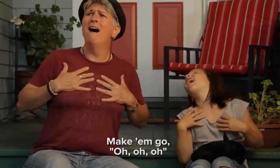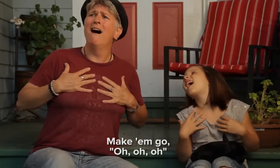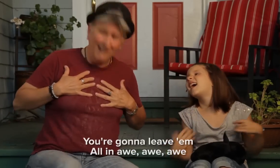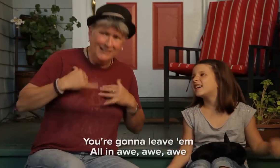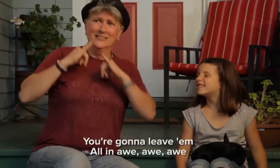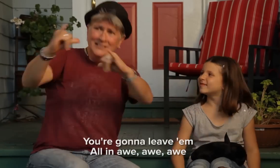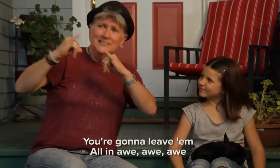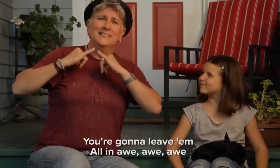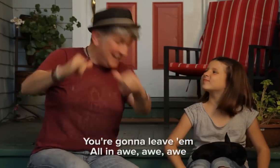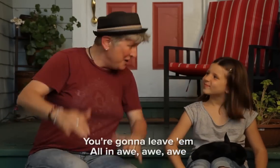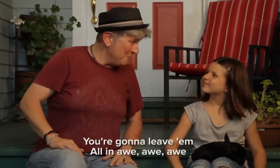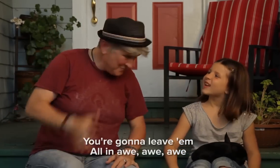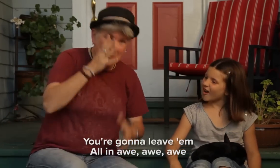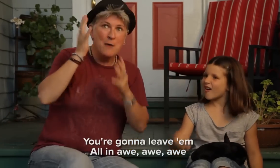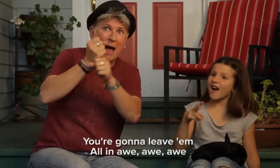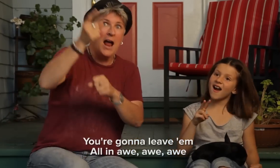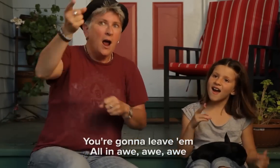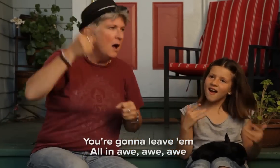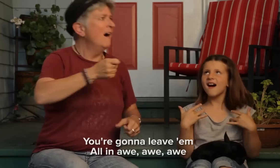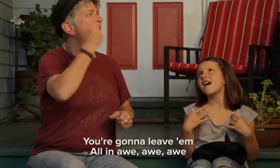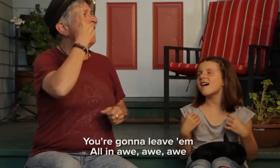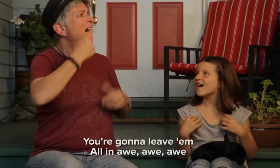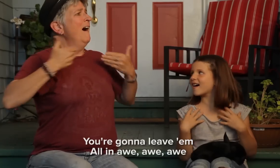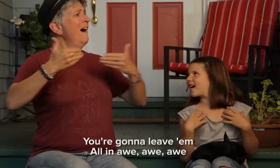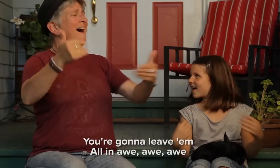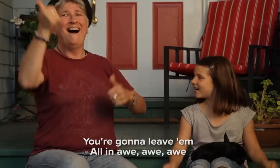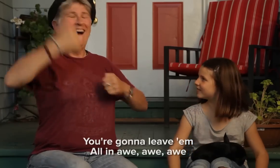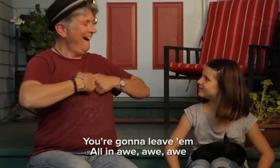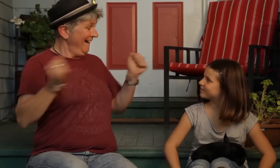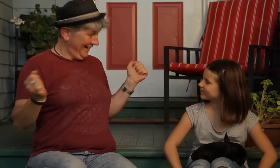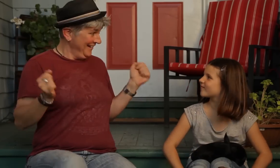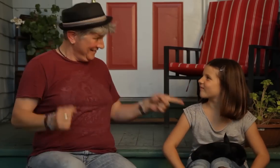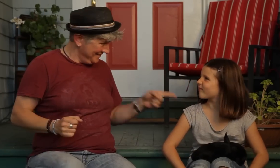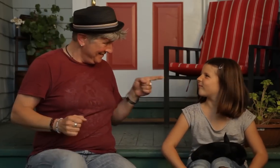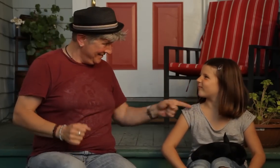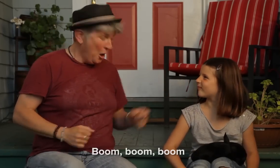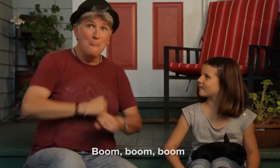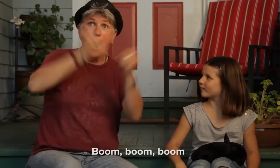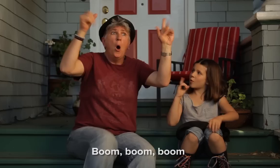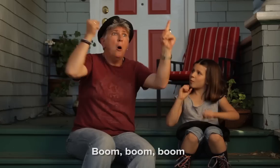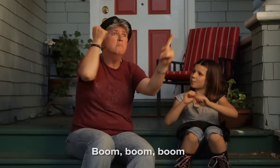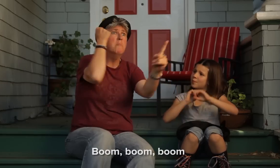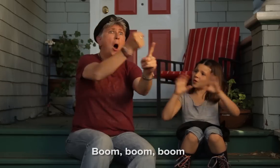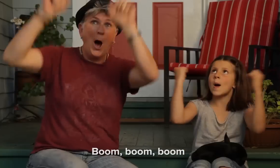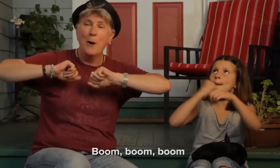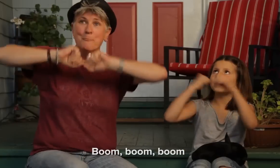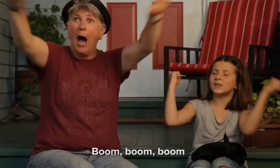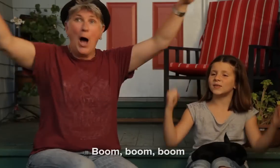ah You're gonna leave em all in awe, ah, ah, ah Boom, boom, boom,